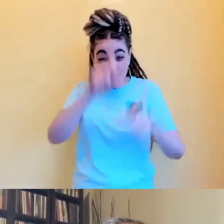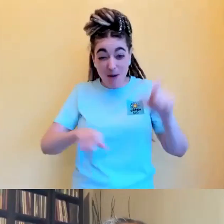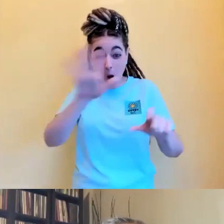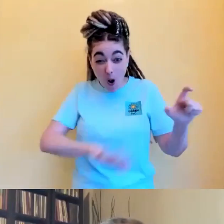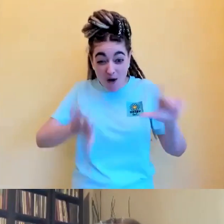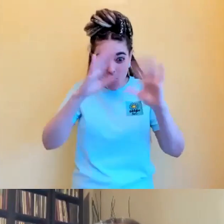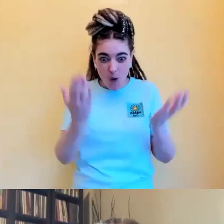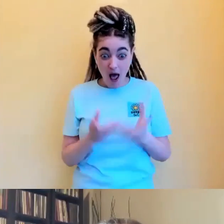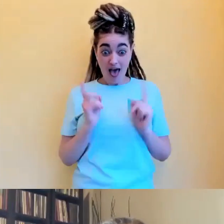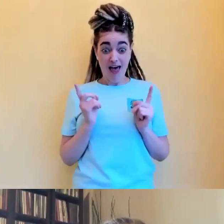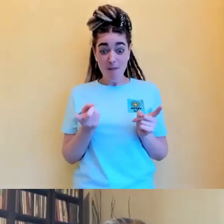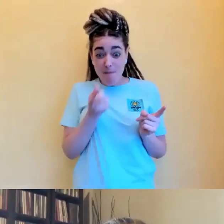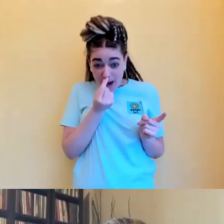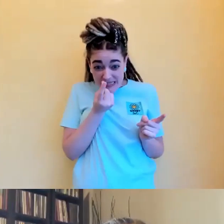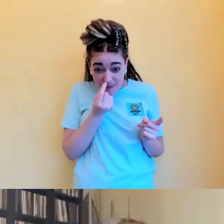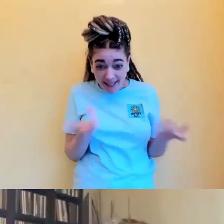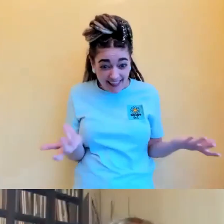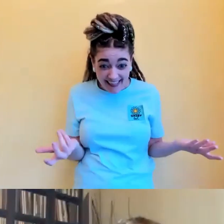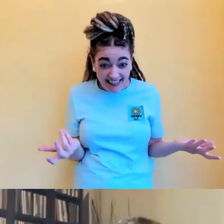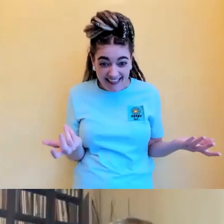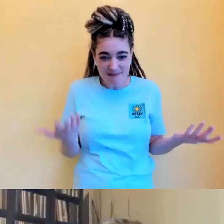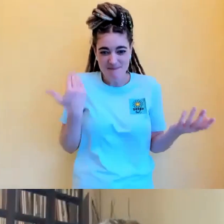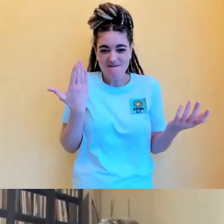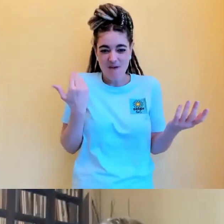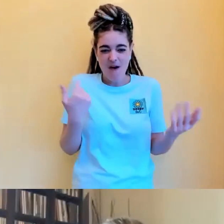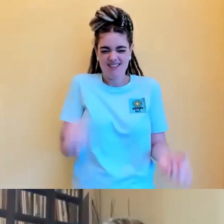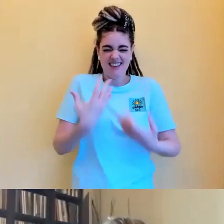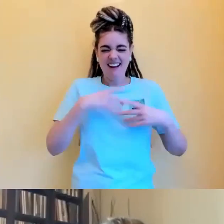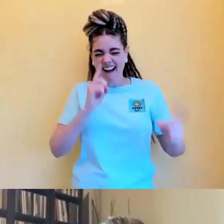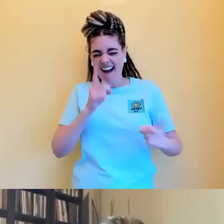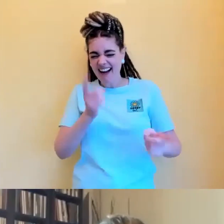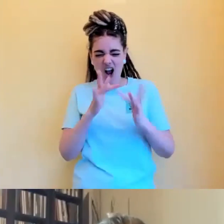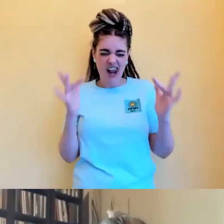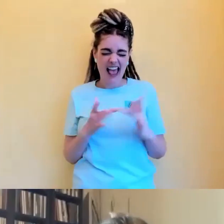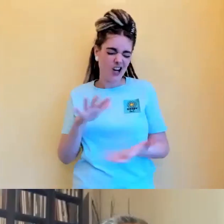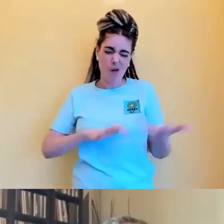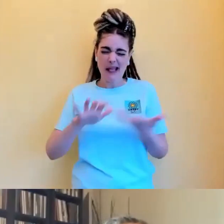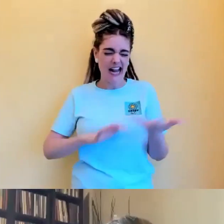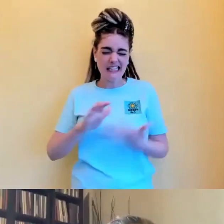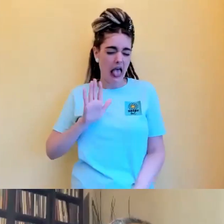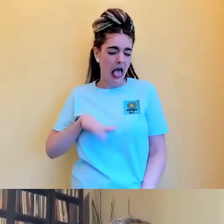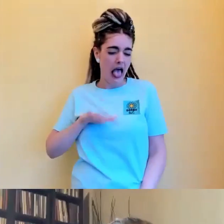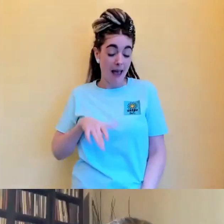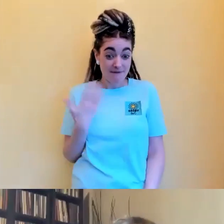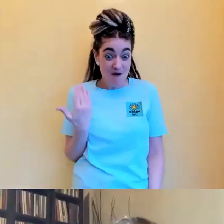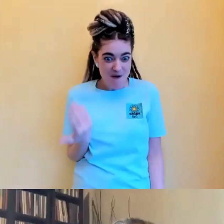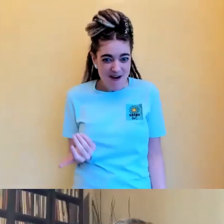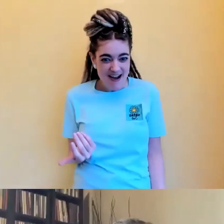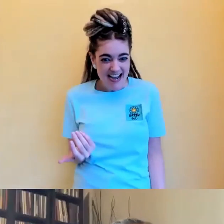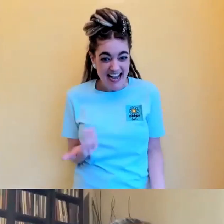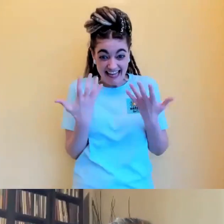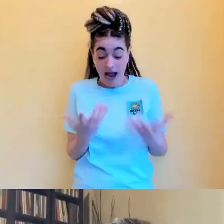that is. When, before we were always told, oh, well, no, we can't do things online. That would be far too complicated. That has